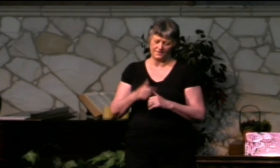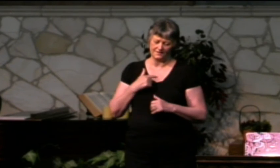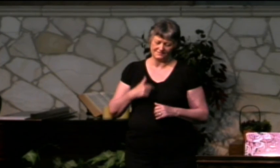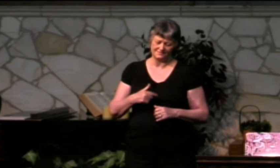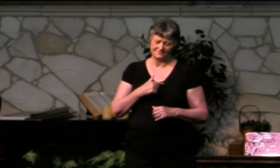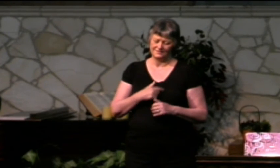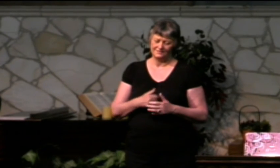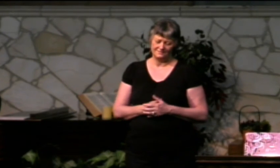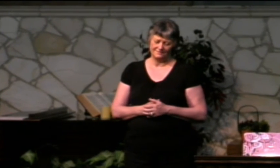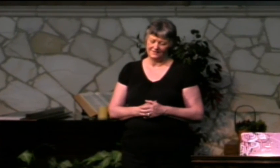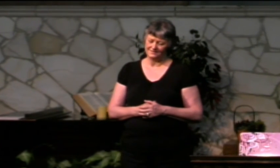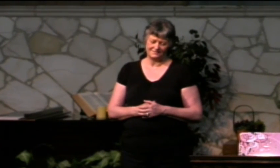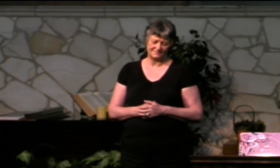us. It's